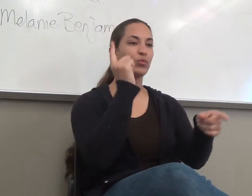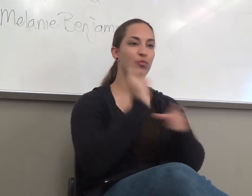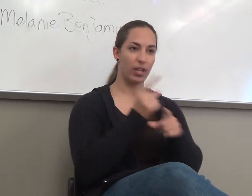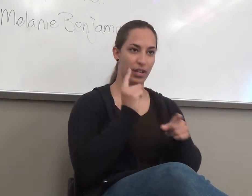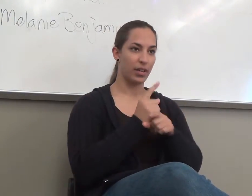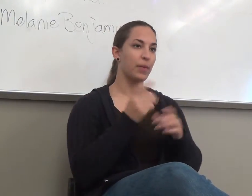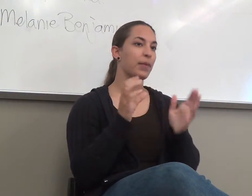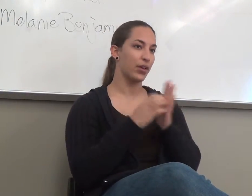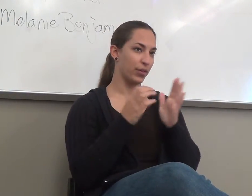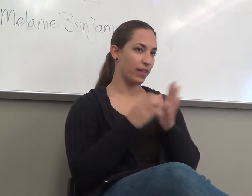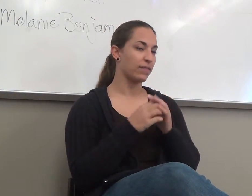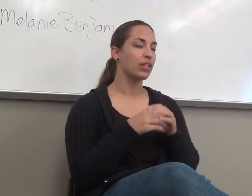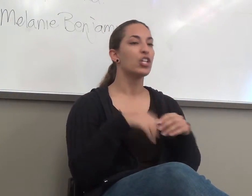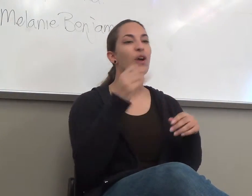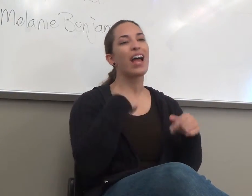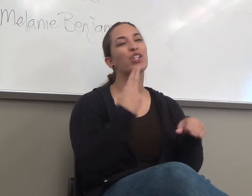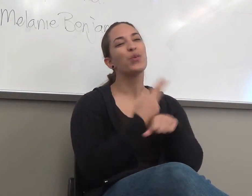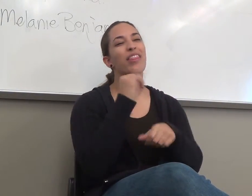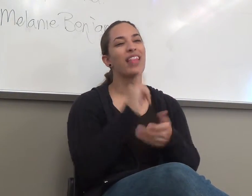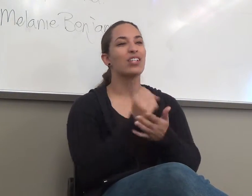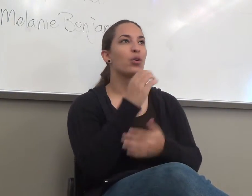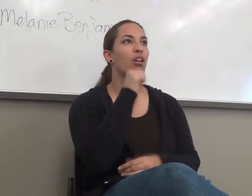I use that just so I don't have to write everything out. Okay.